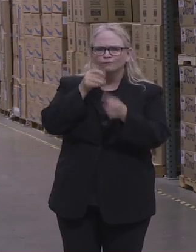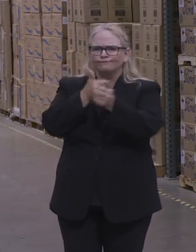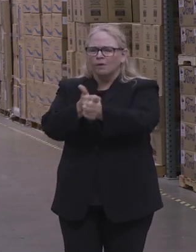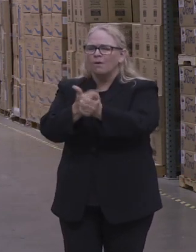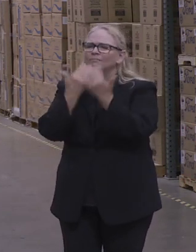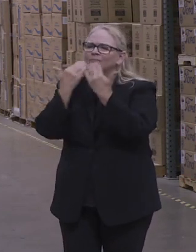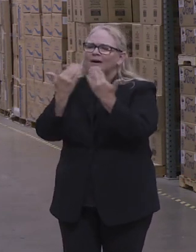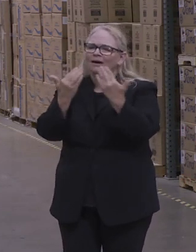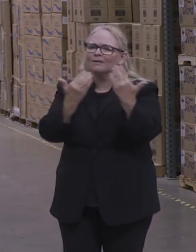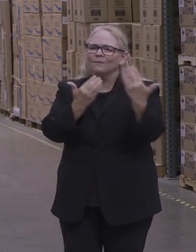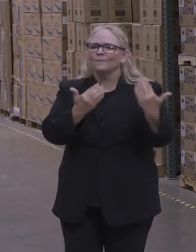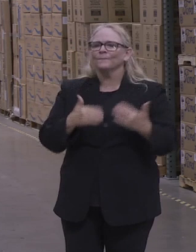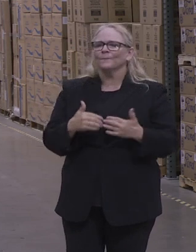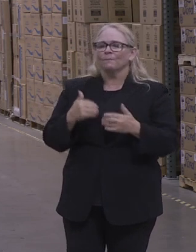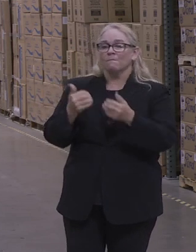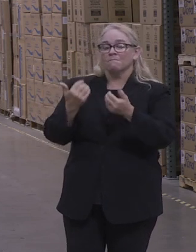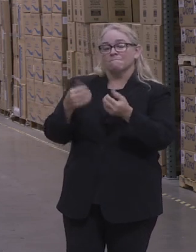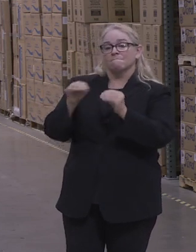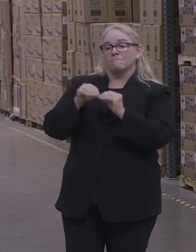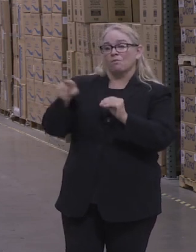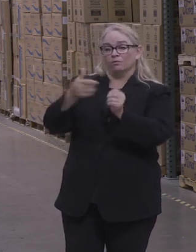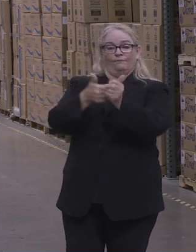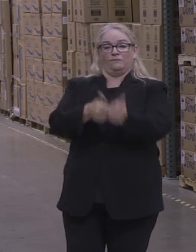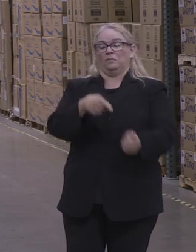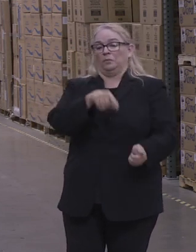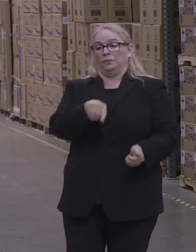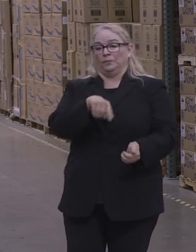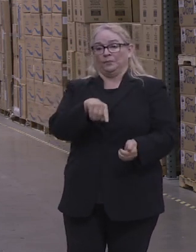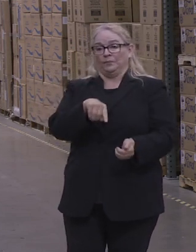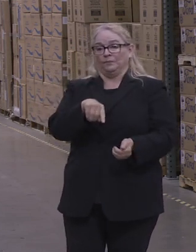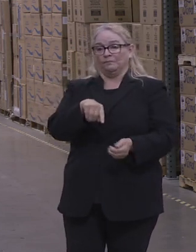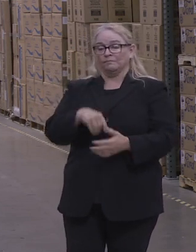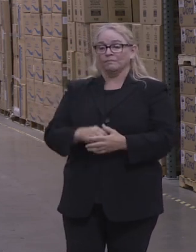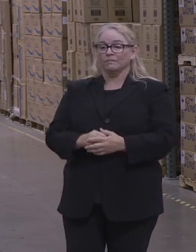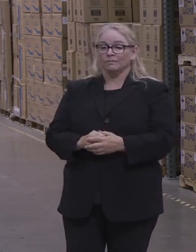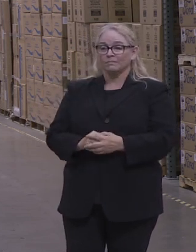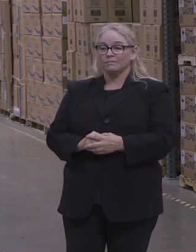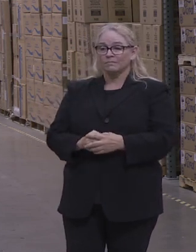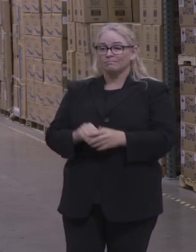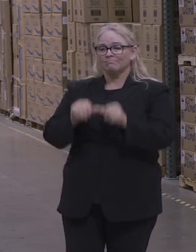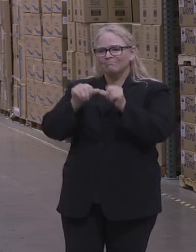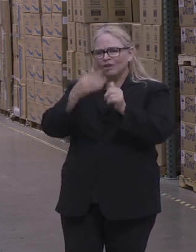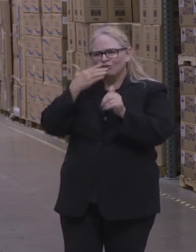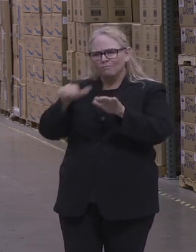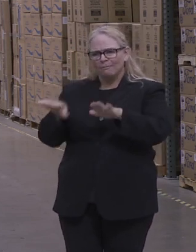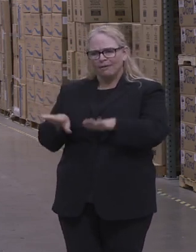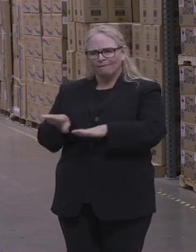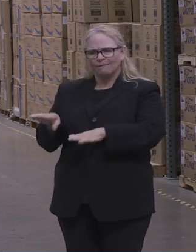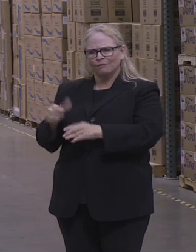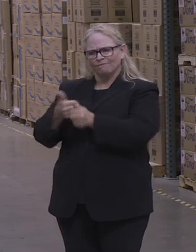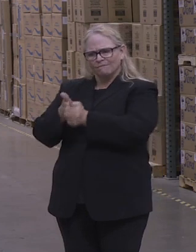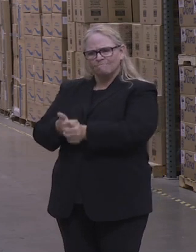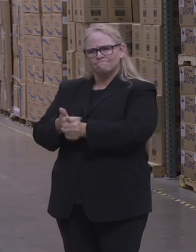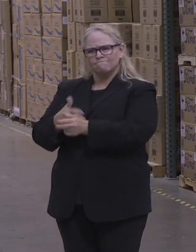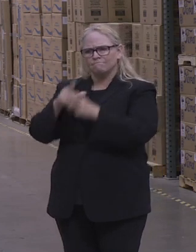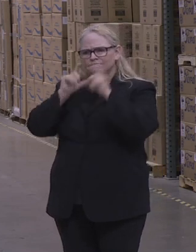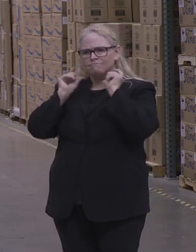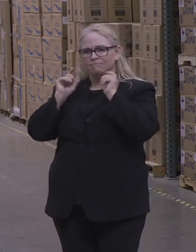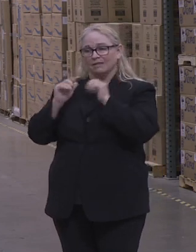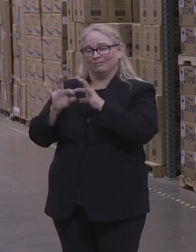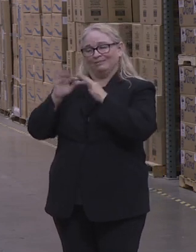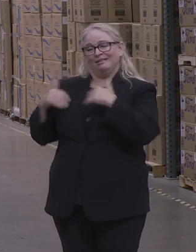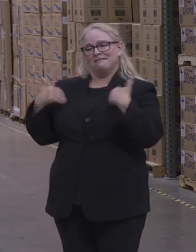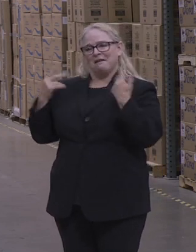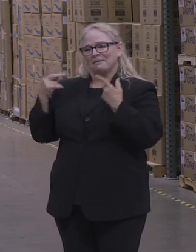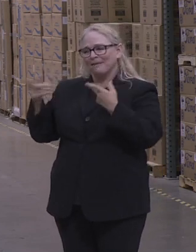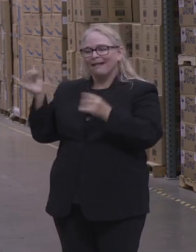and we see that contagion of good behavior modeled by others, particularly young folks in the state of